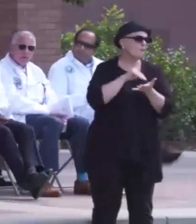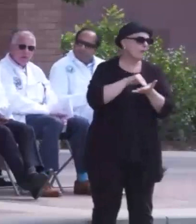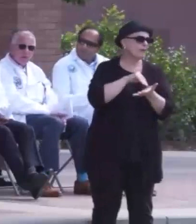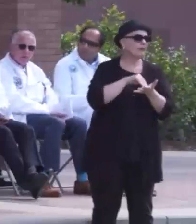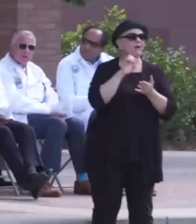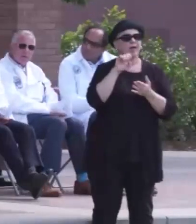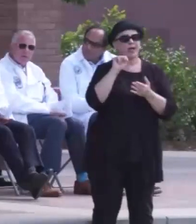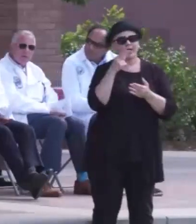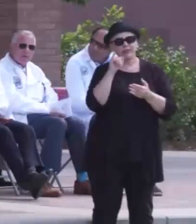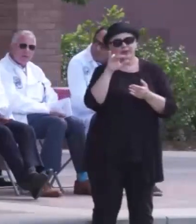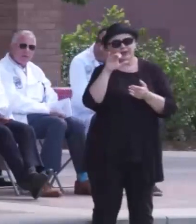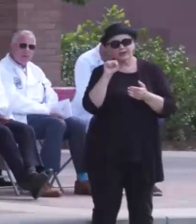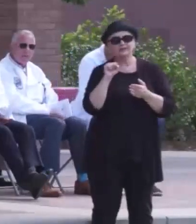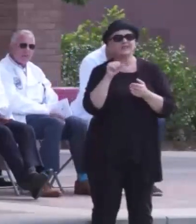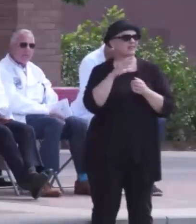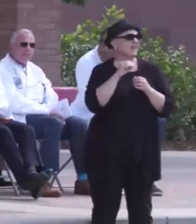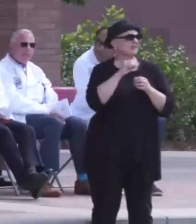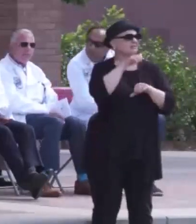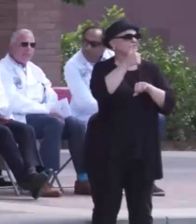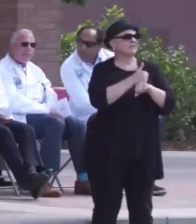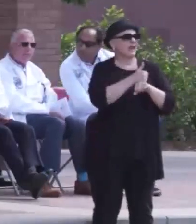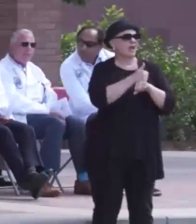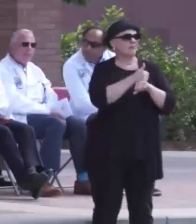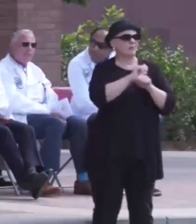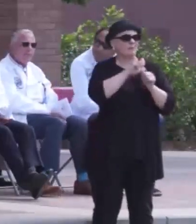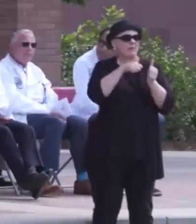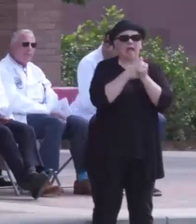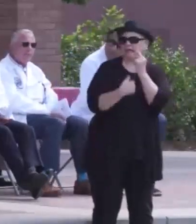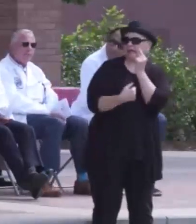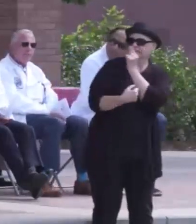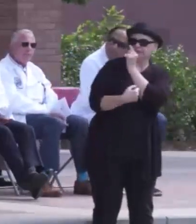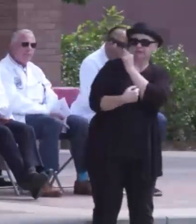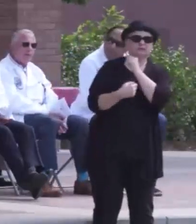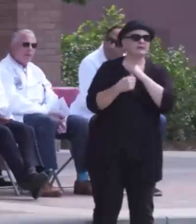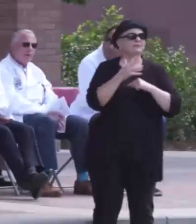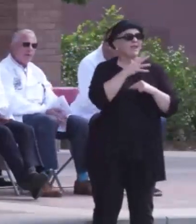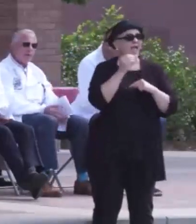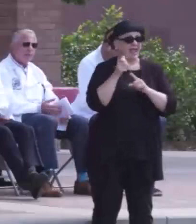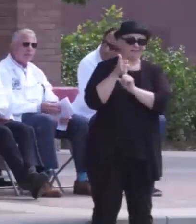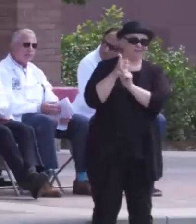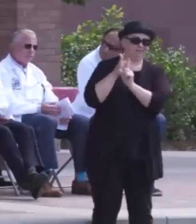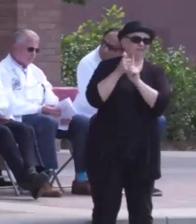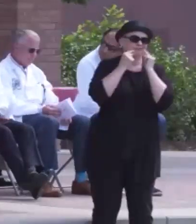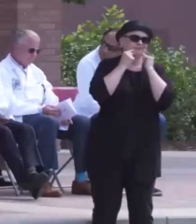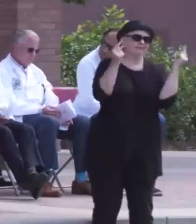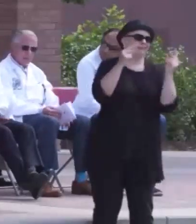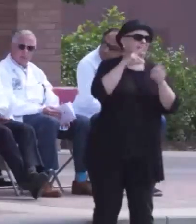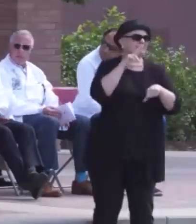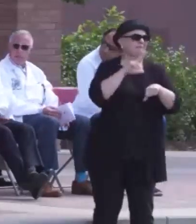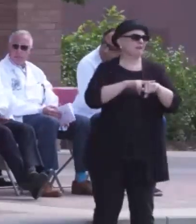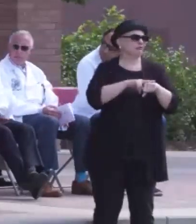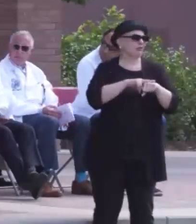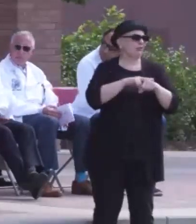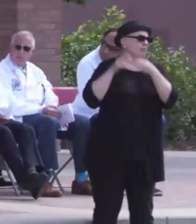in the Fulgenity Pavilion right behind us here, and a national figure who's going to talk to you